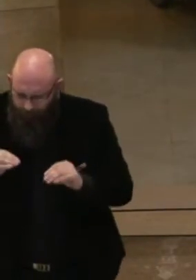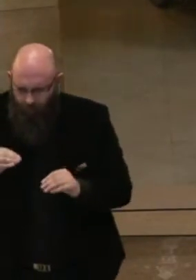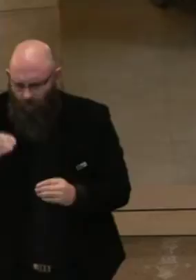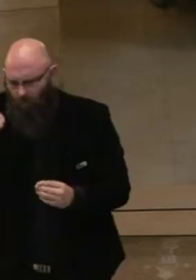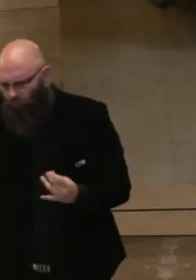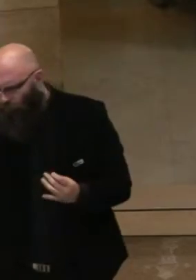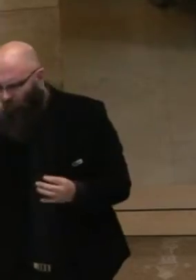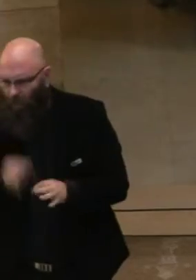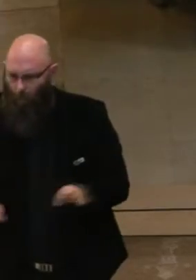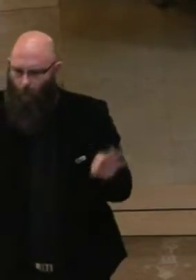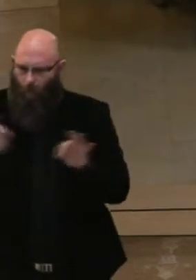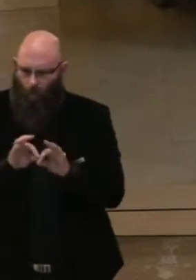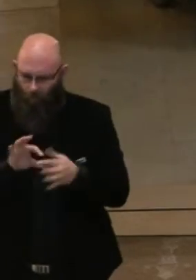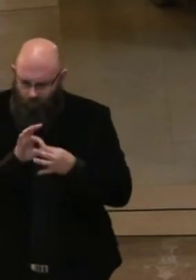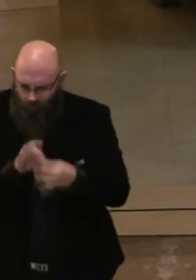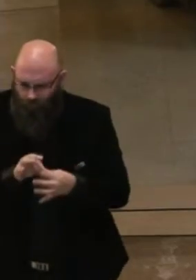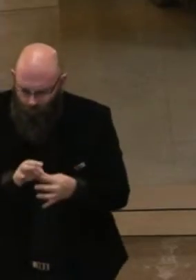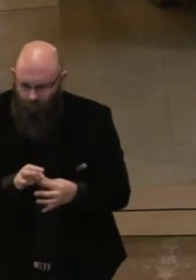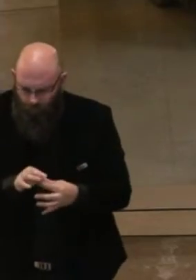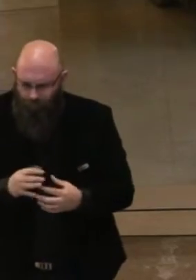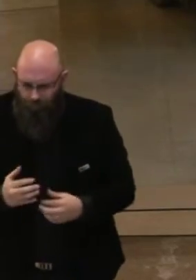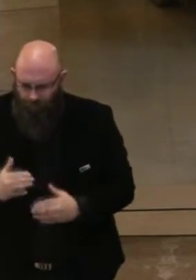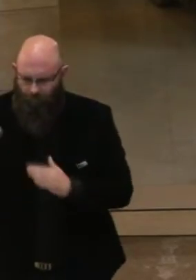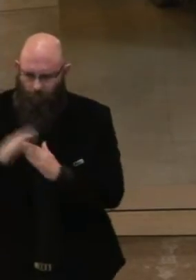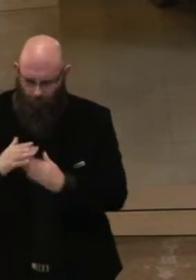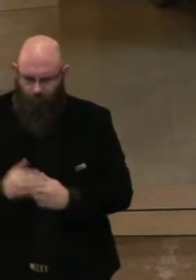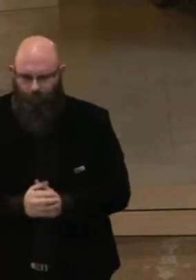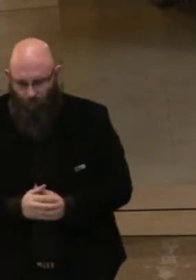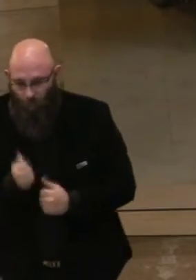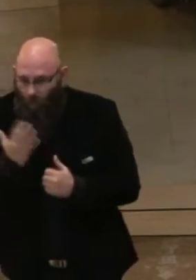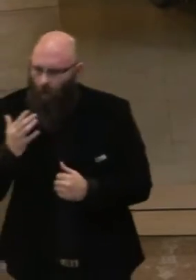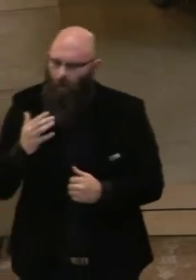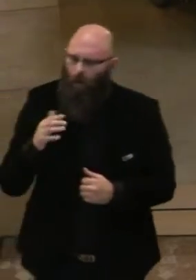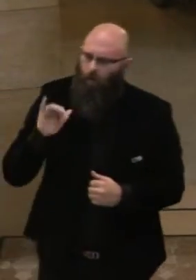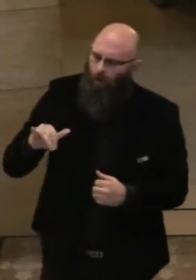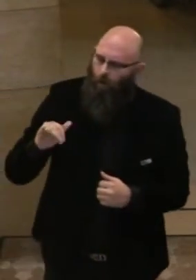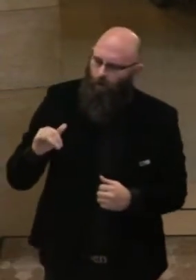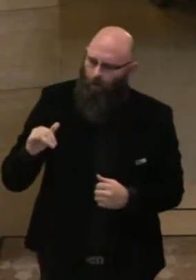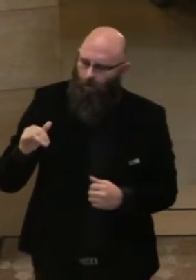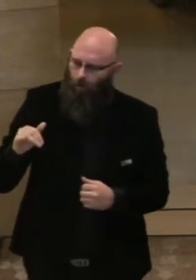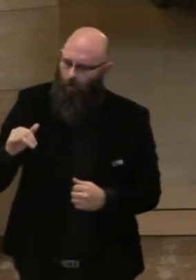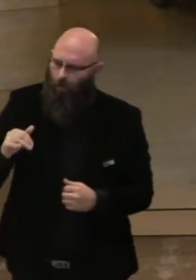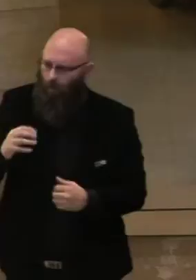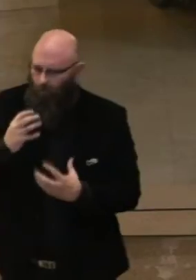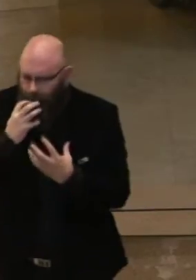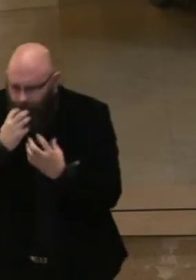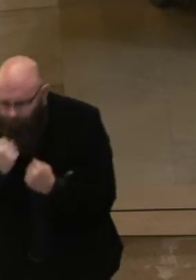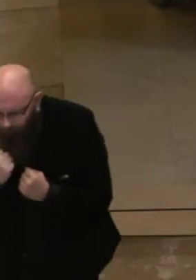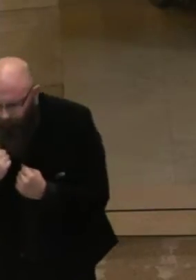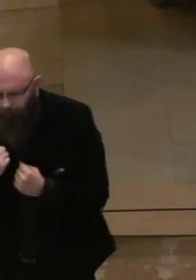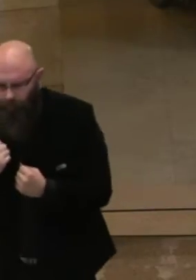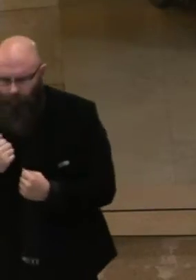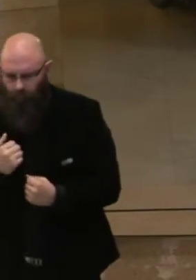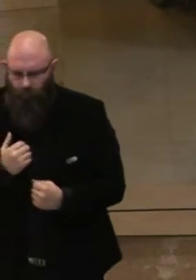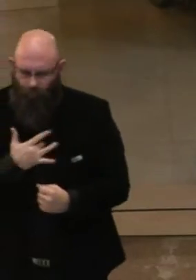is paramount. Without the moral values of truth, fairness, and